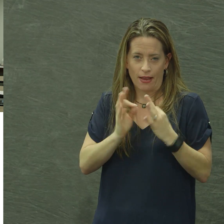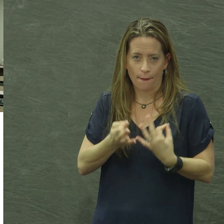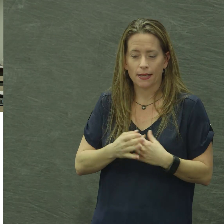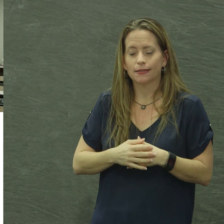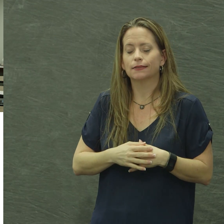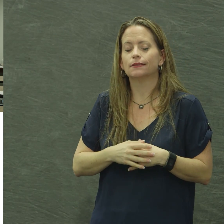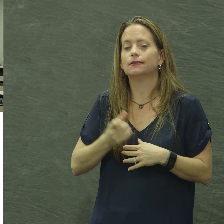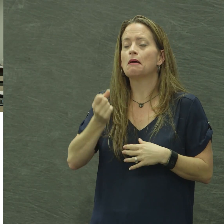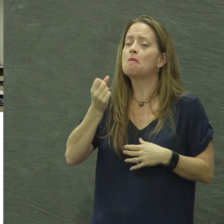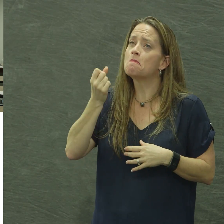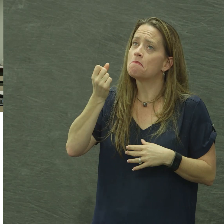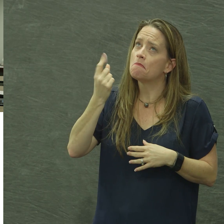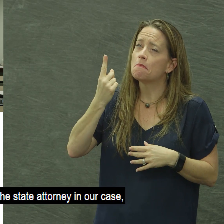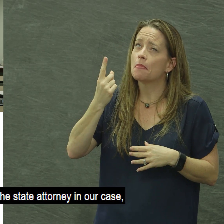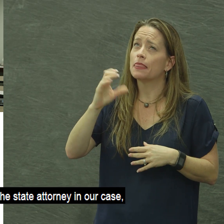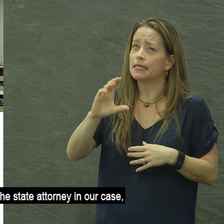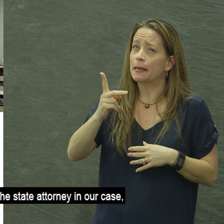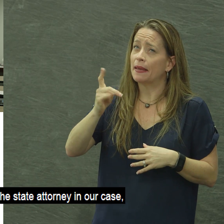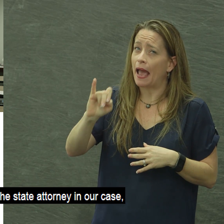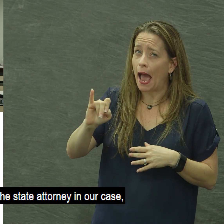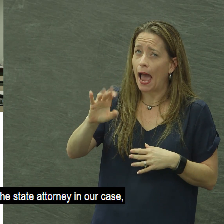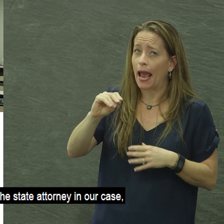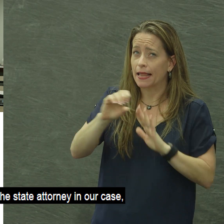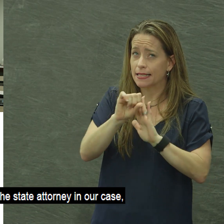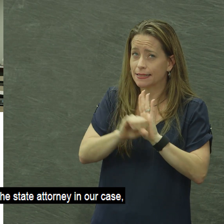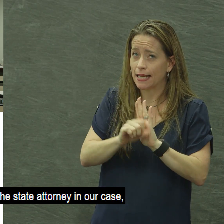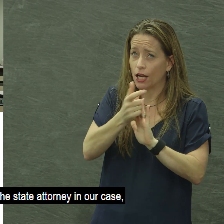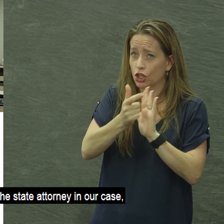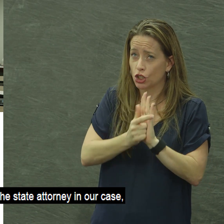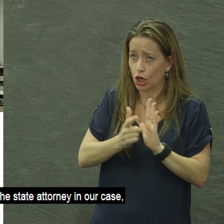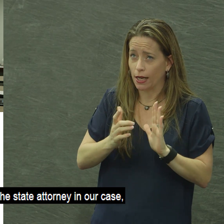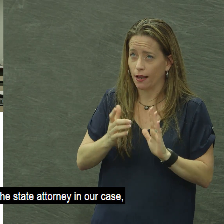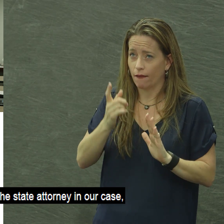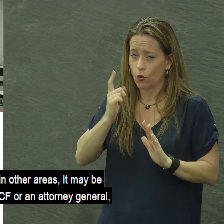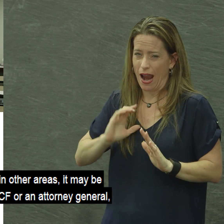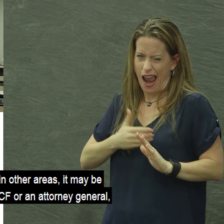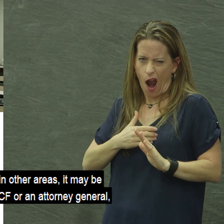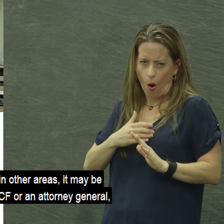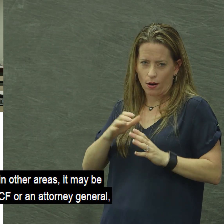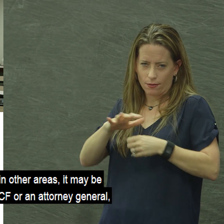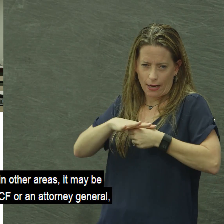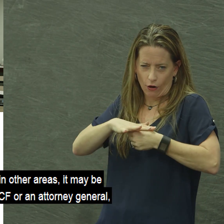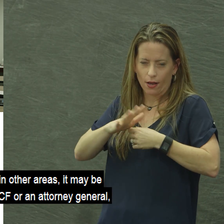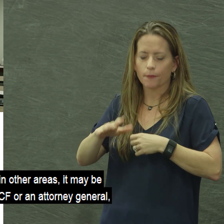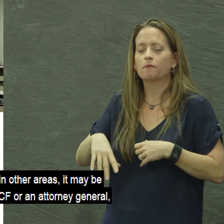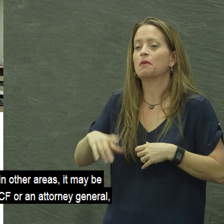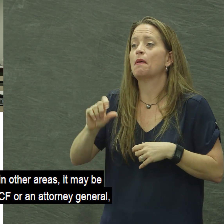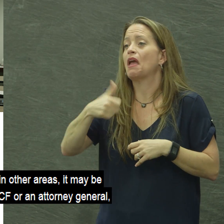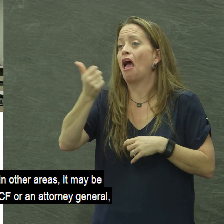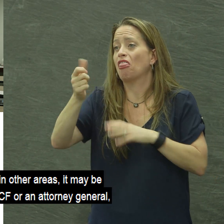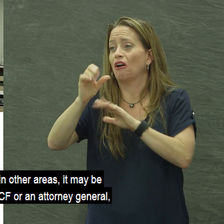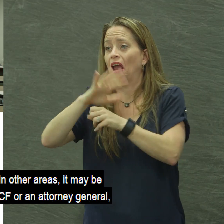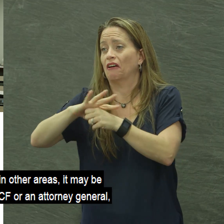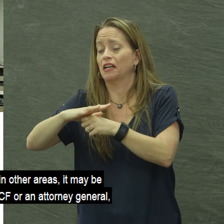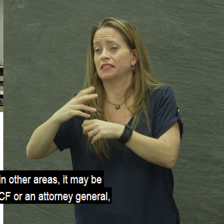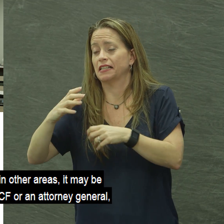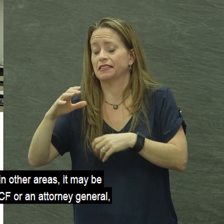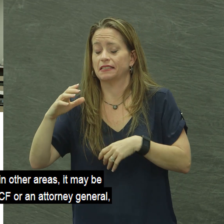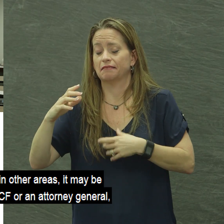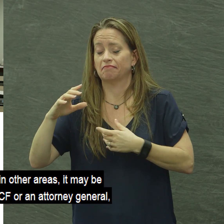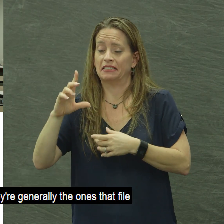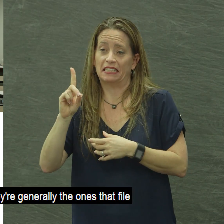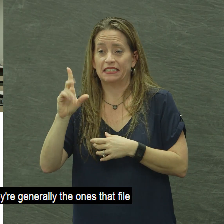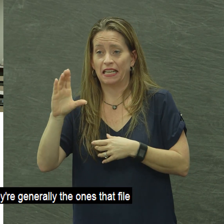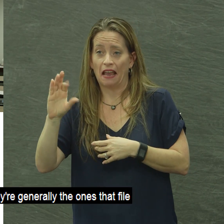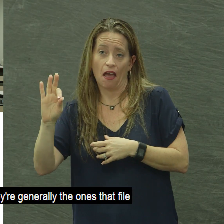CPI and the state attorney, in our case, in other areas it may be DCF or an attorney